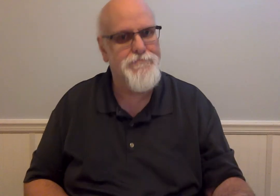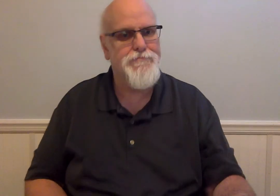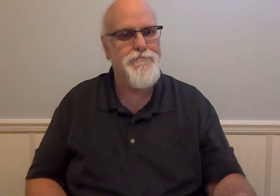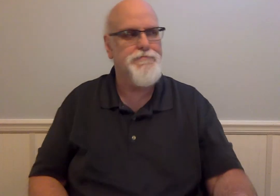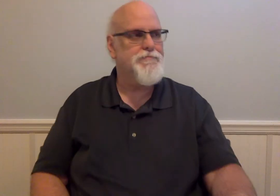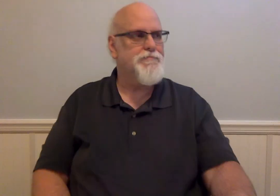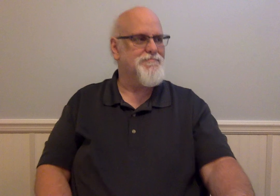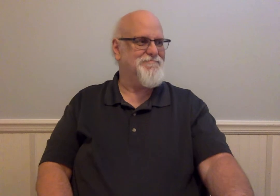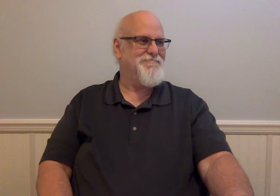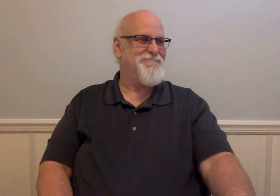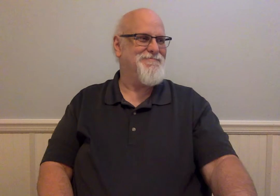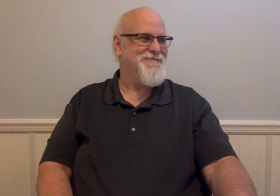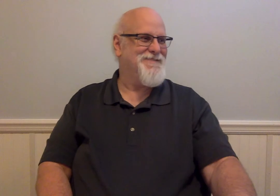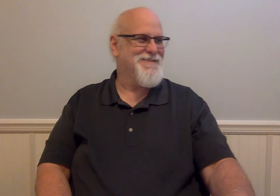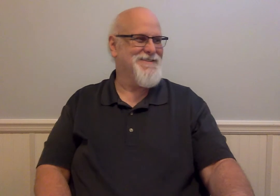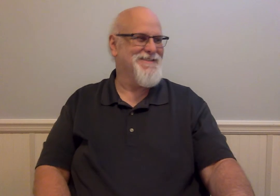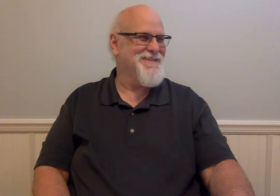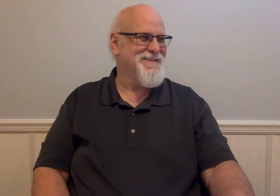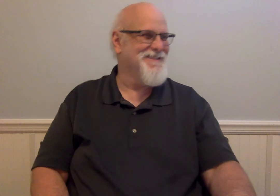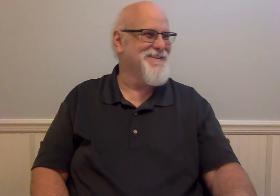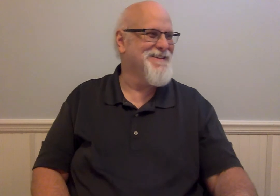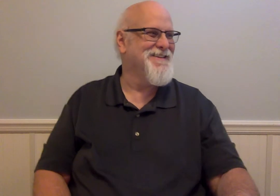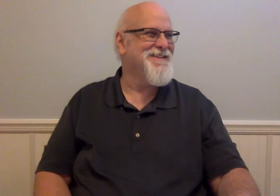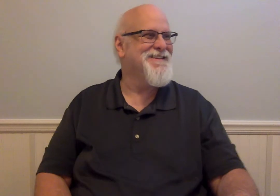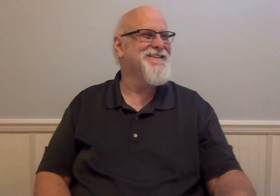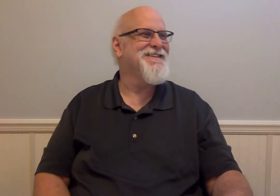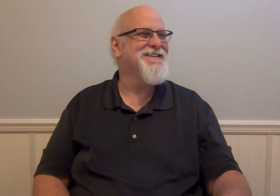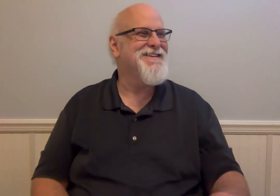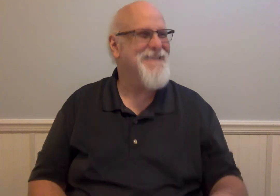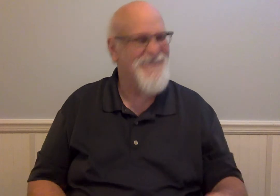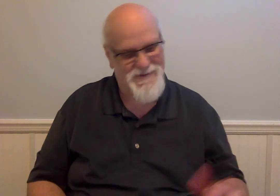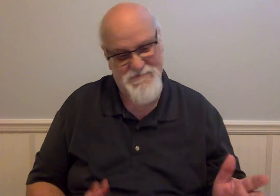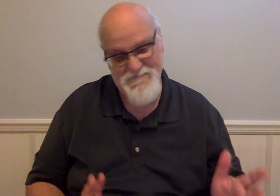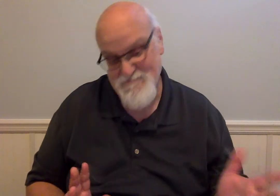Oh yeah, the deaf community, deaf city, the urban. Okay.